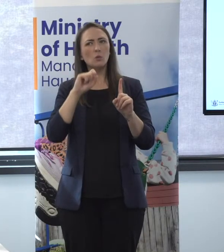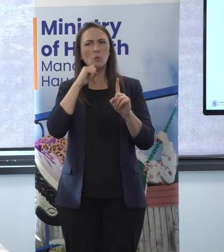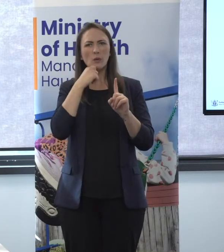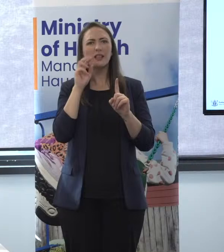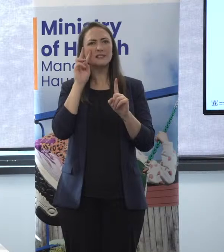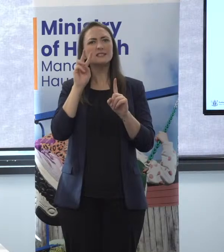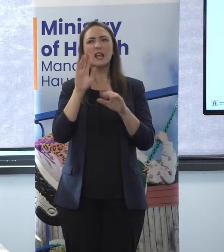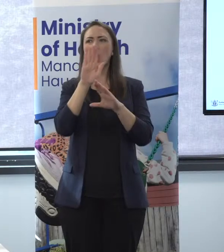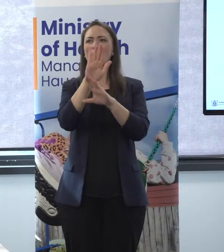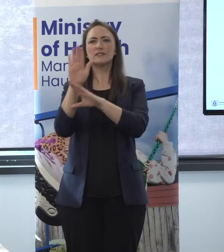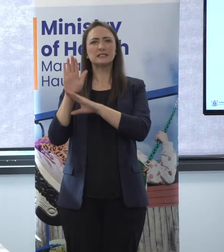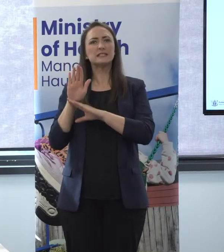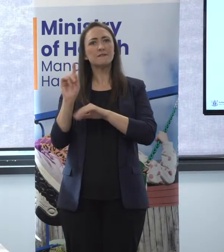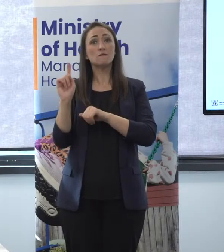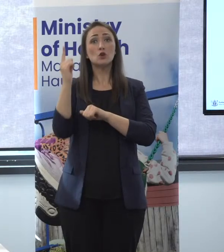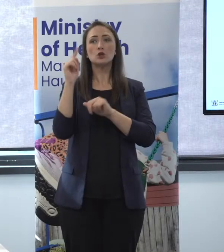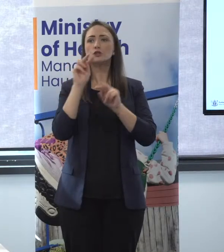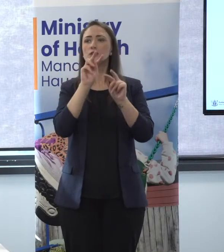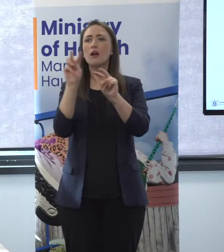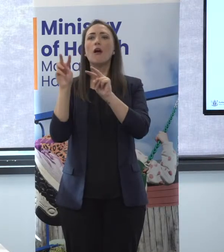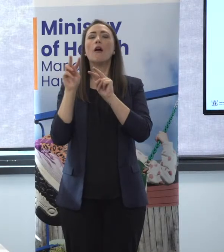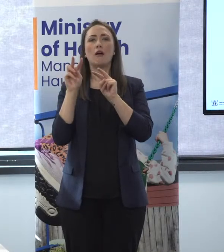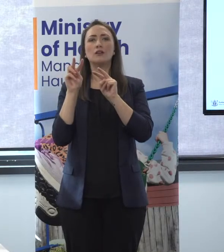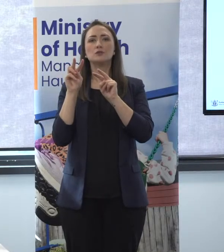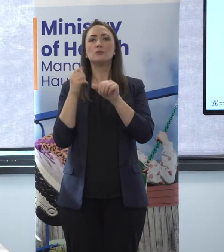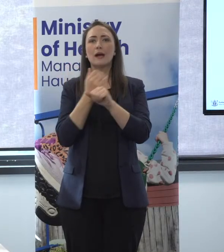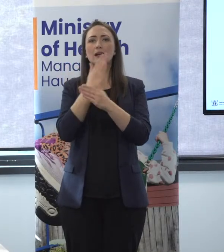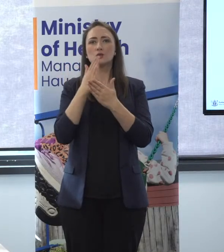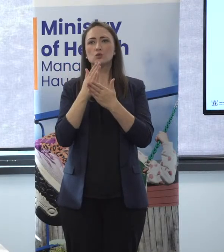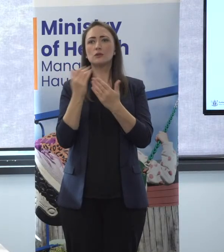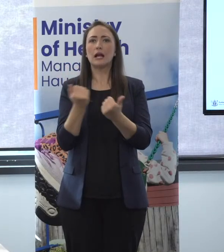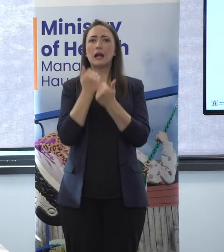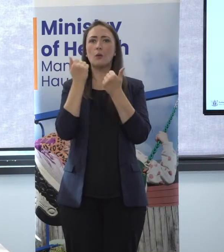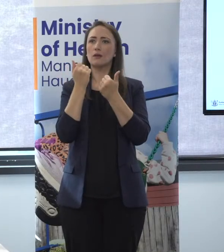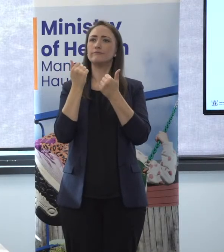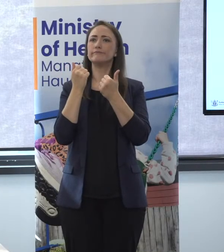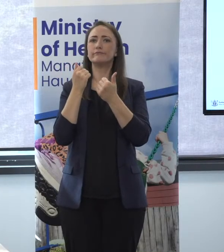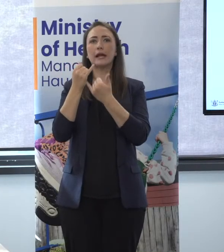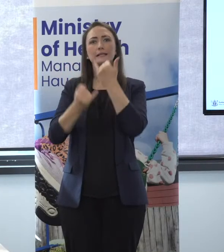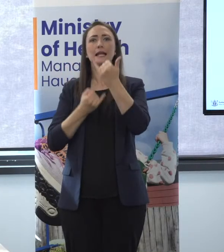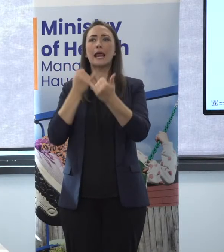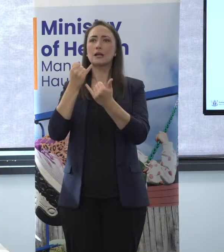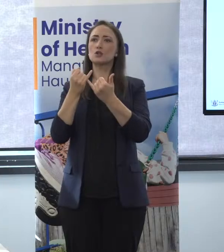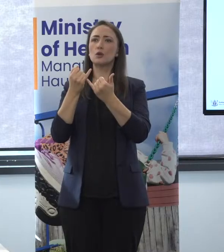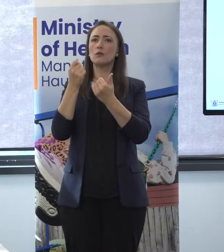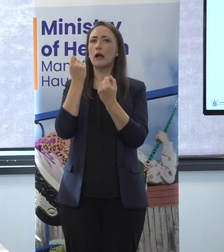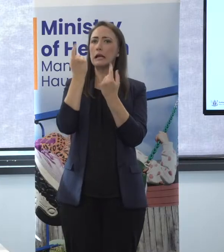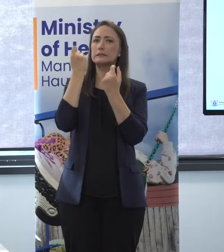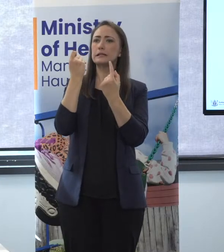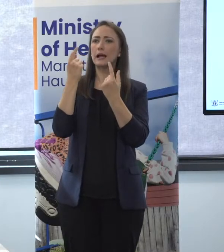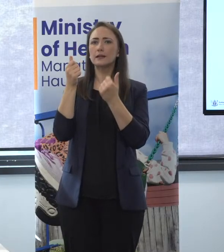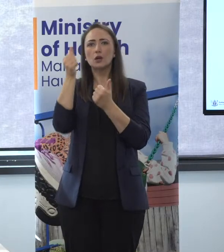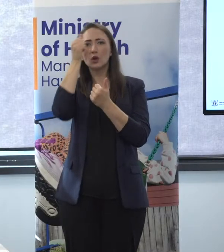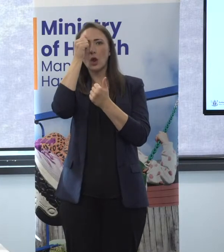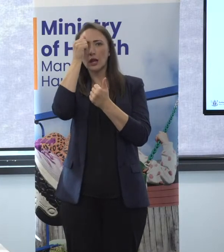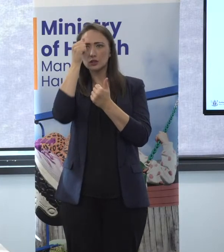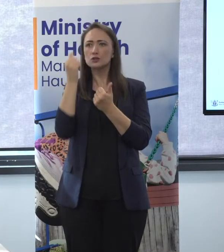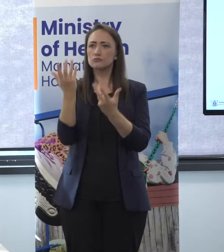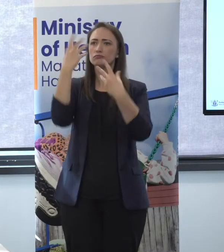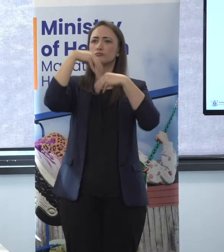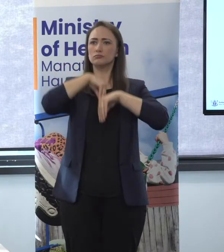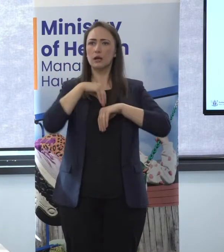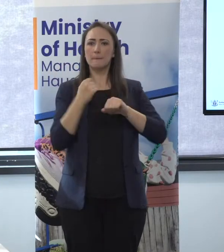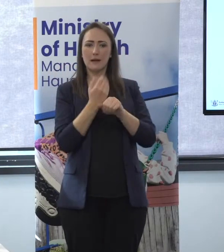overseas, and that's where our international intelligence plays an important part. Now, of course, as you know, we